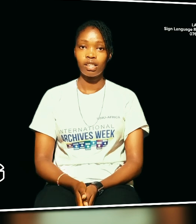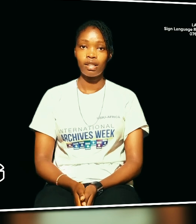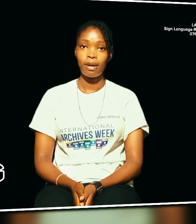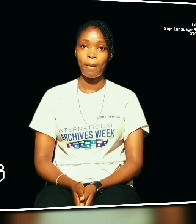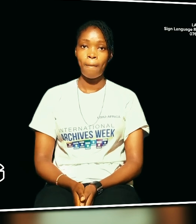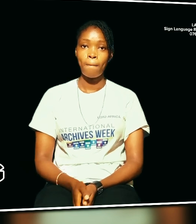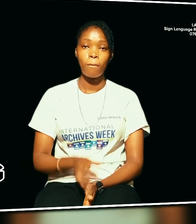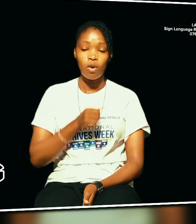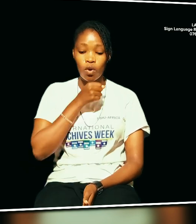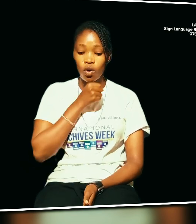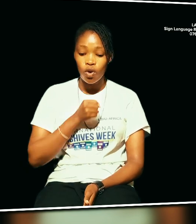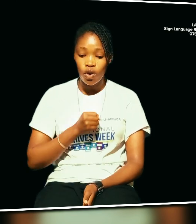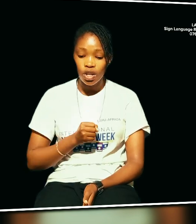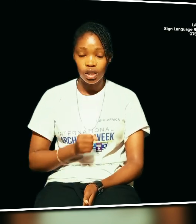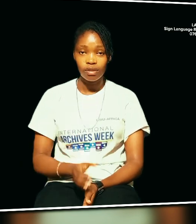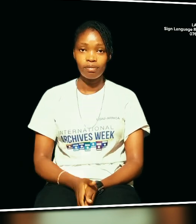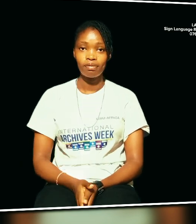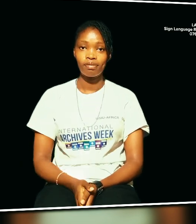Old.